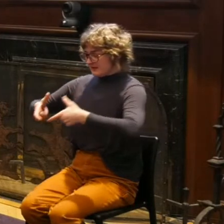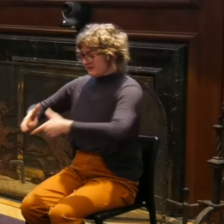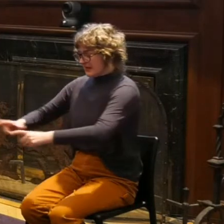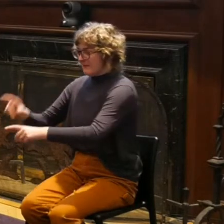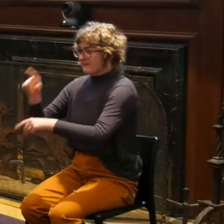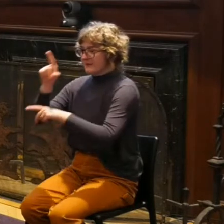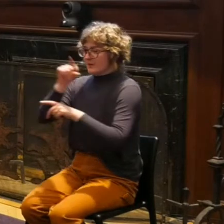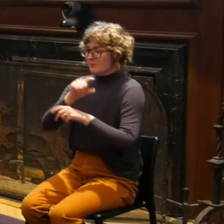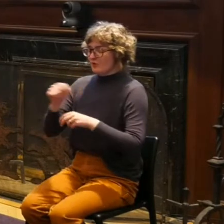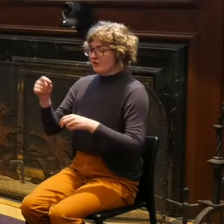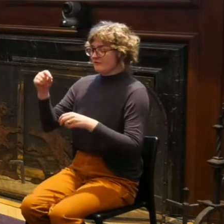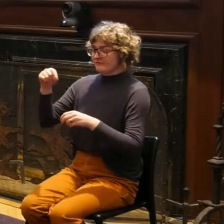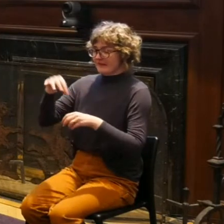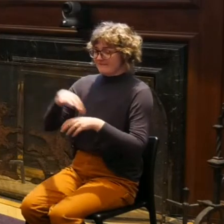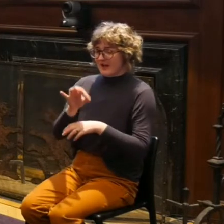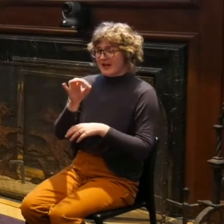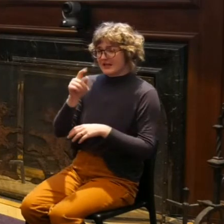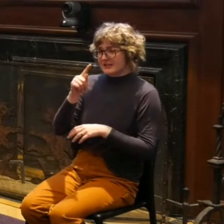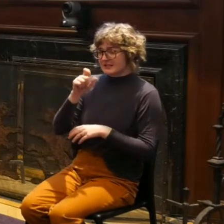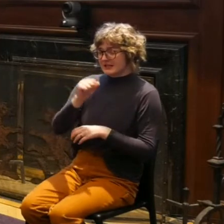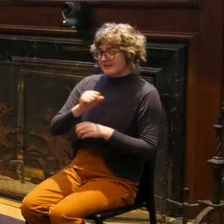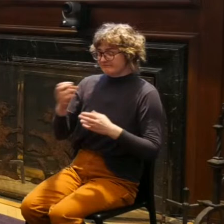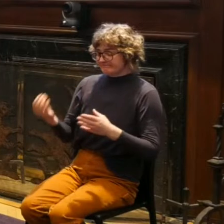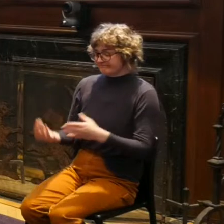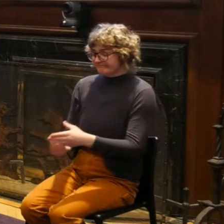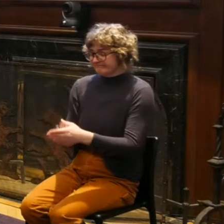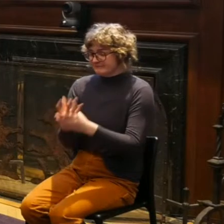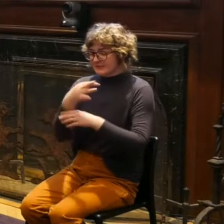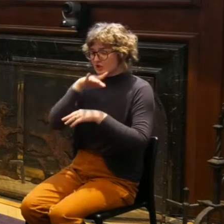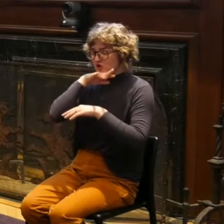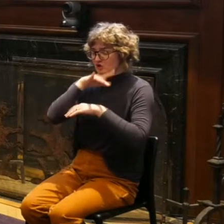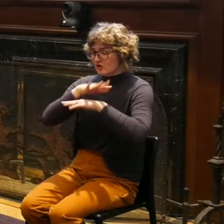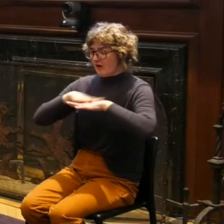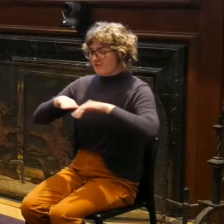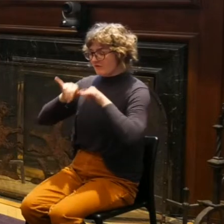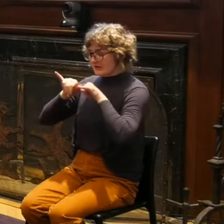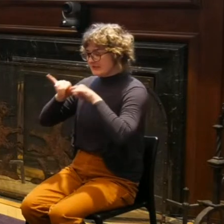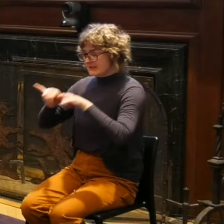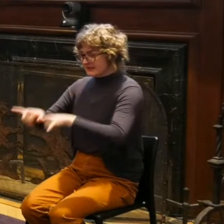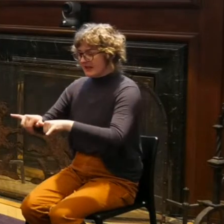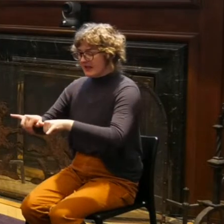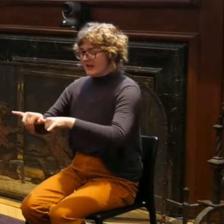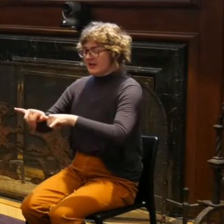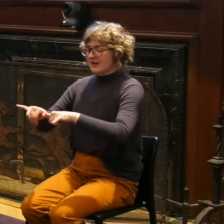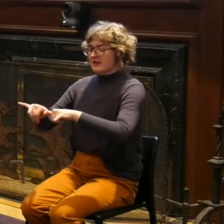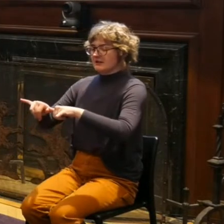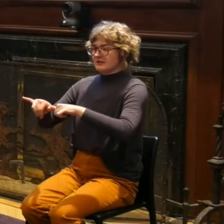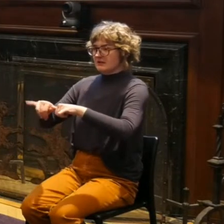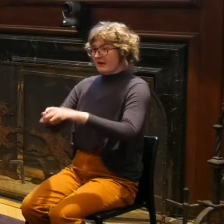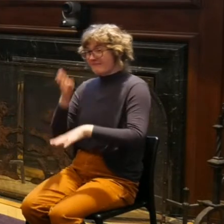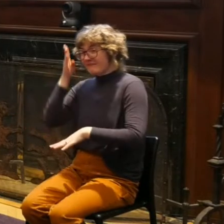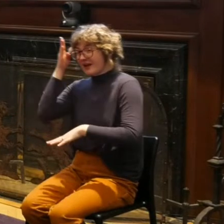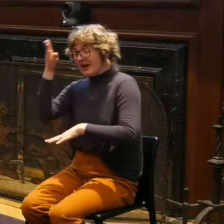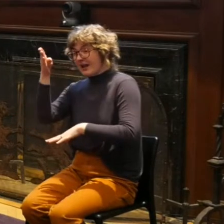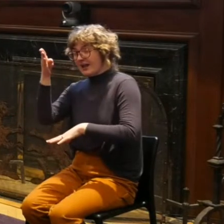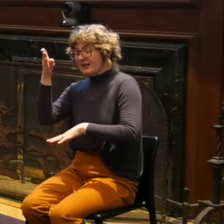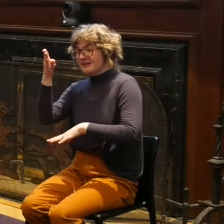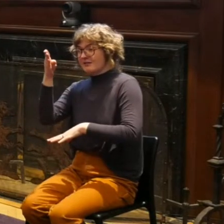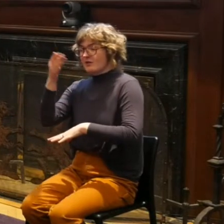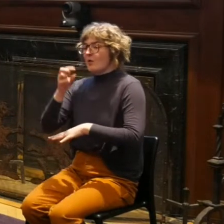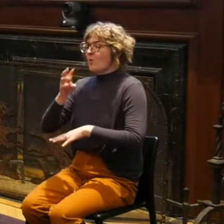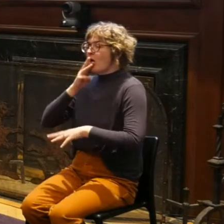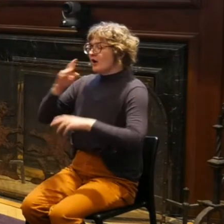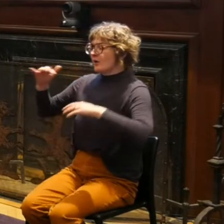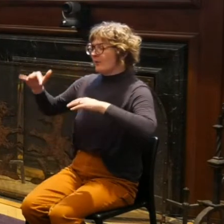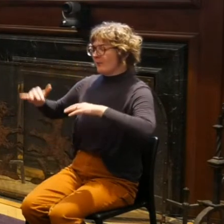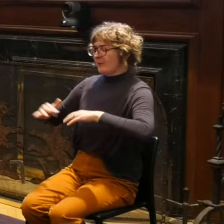and seed finds loamy soil in my fertile need to constantly hold a skein at the loom of fate, though the coiling waters